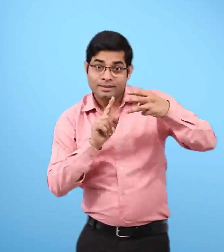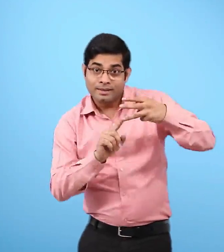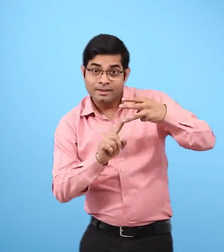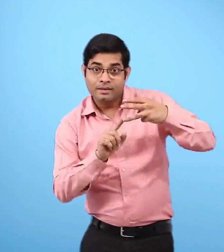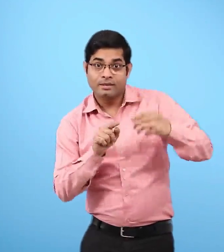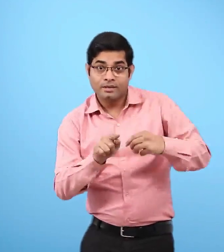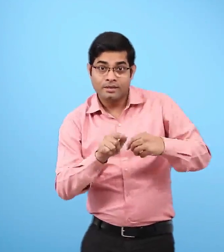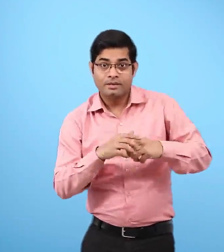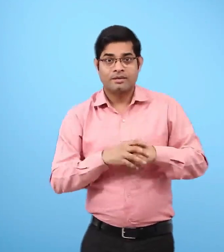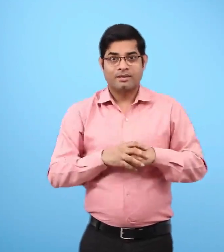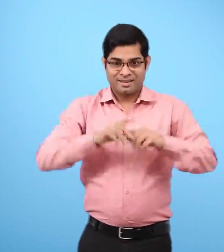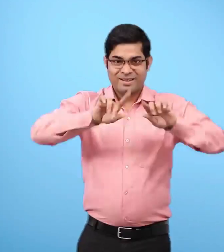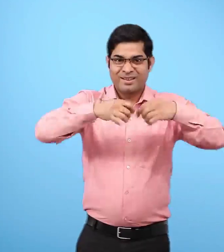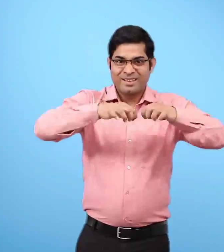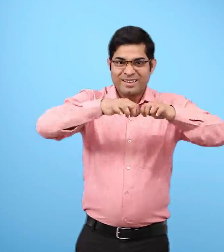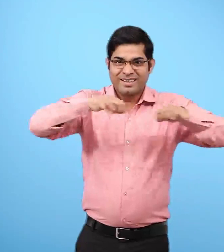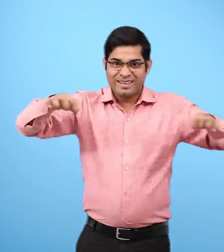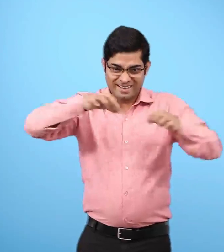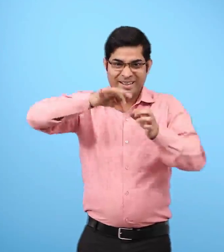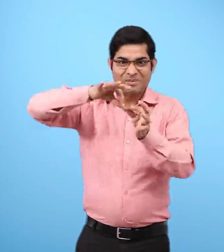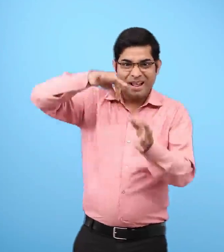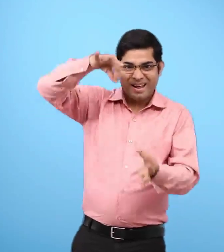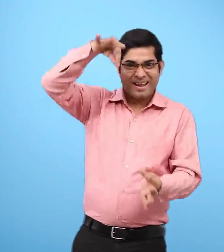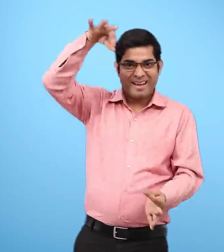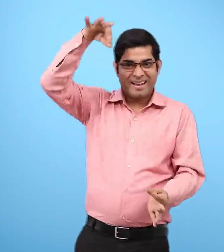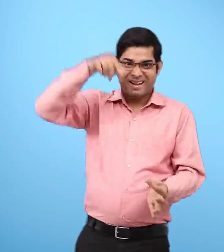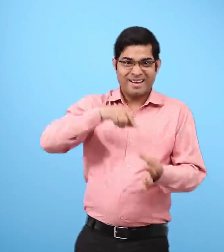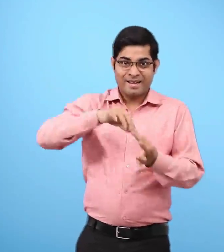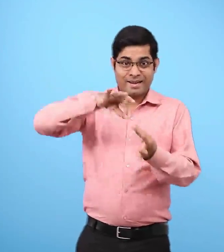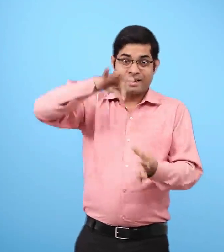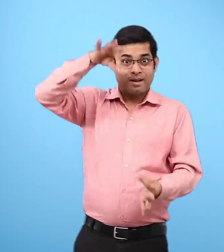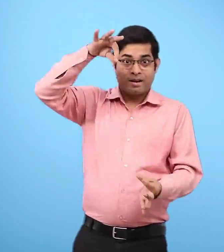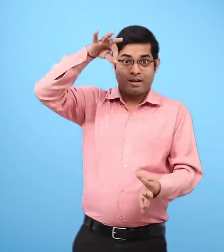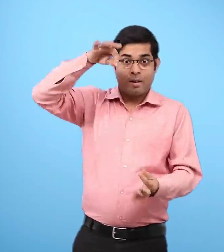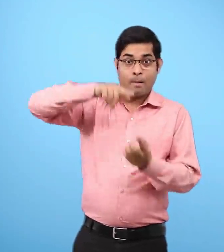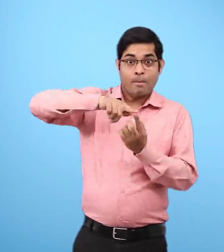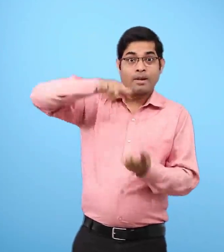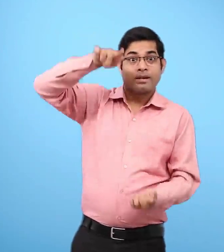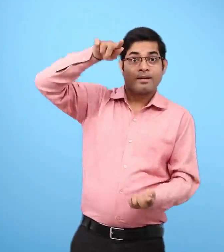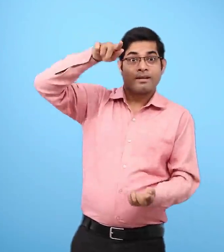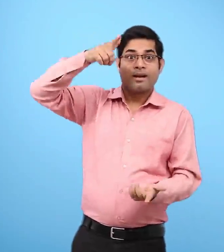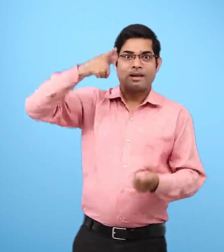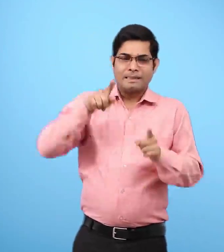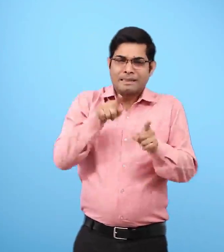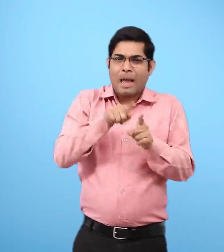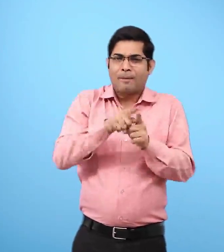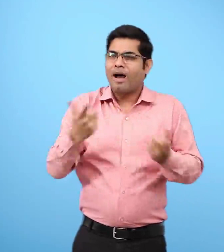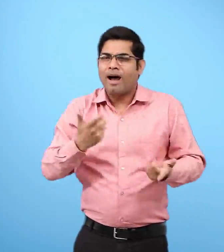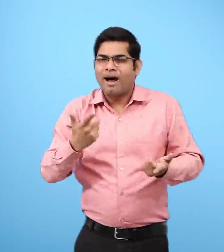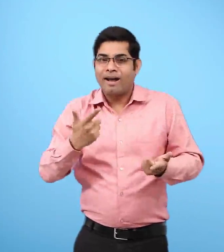Part 3. Picture 1 shows 2 ropes. Rope 1 appears to